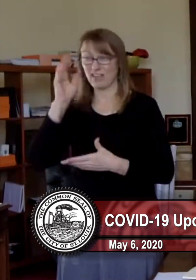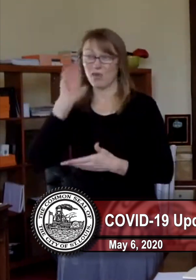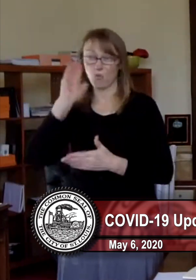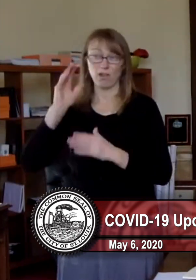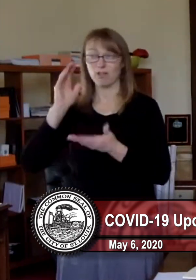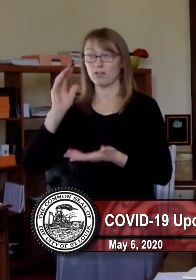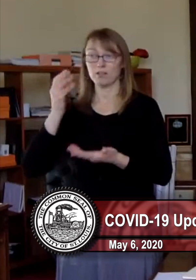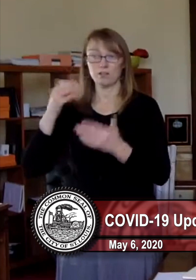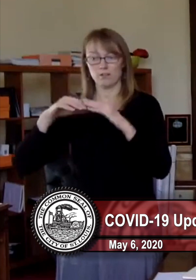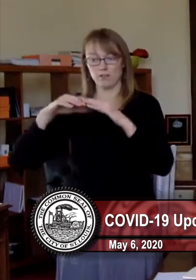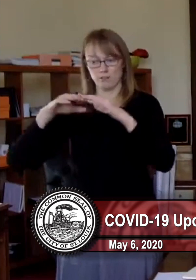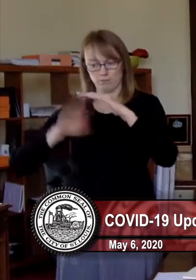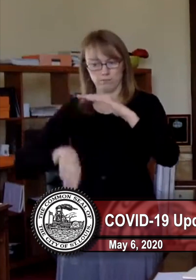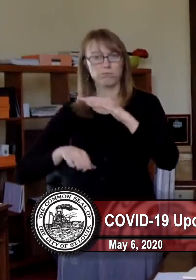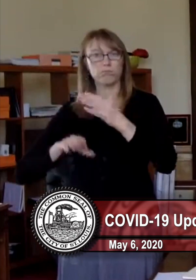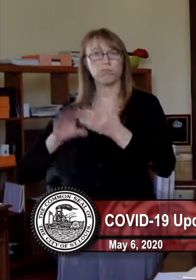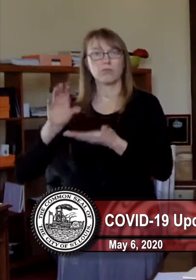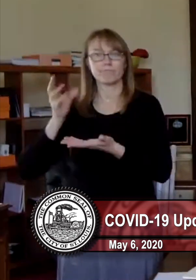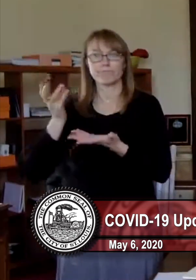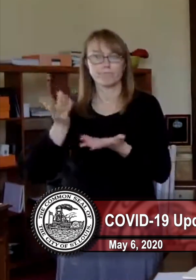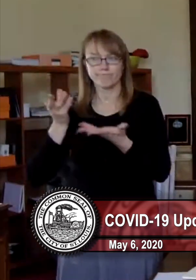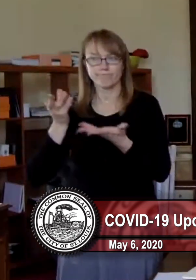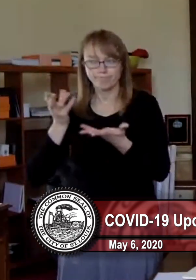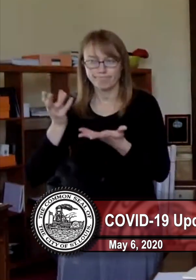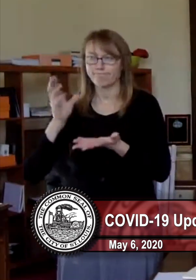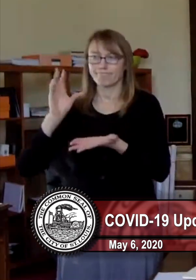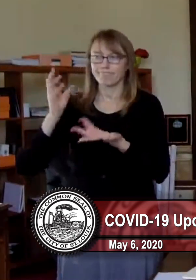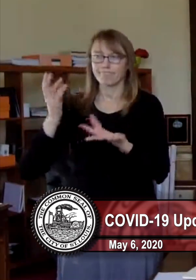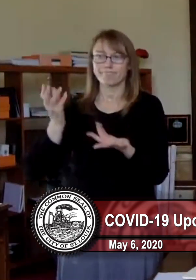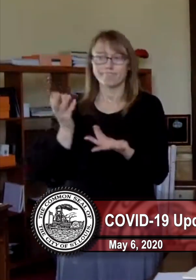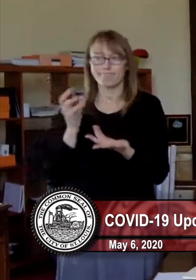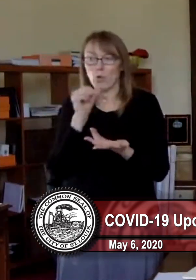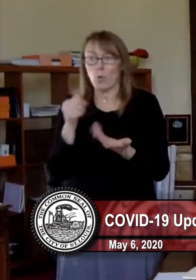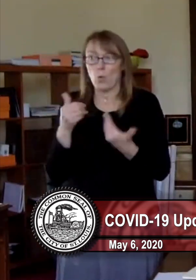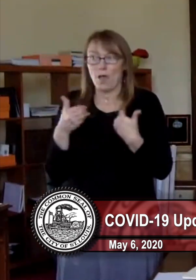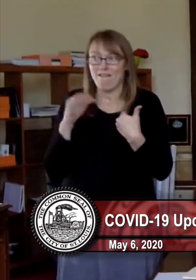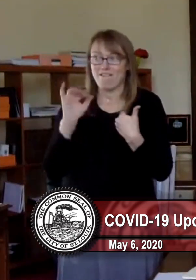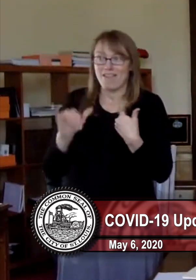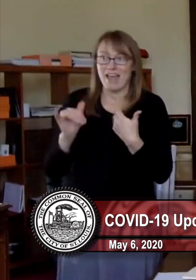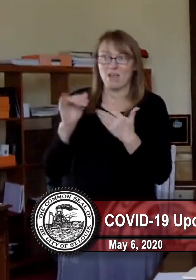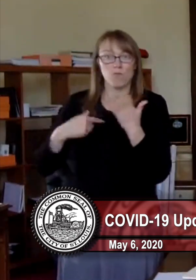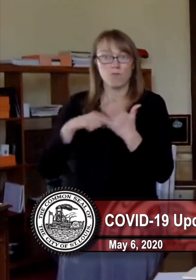source of funding to replace that revenue. And